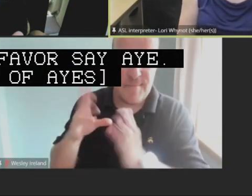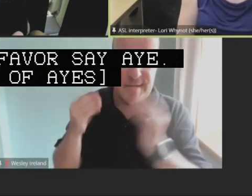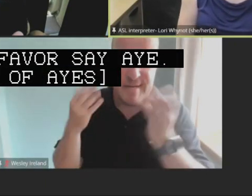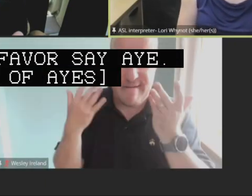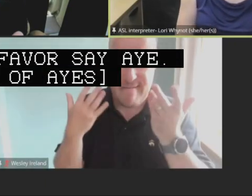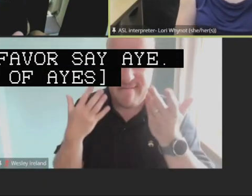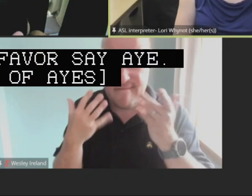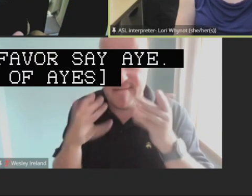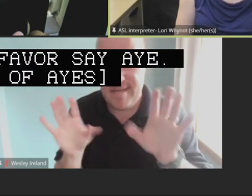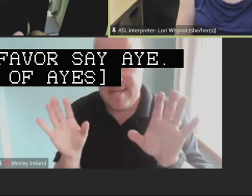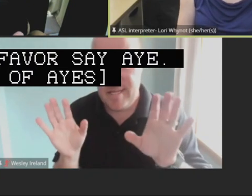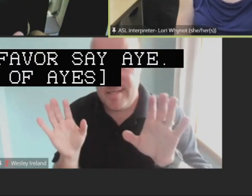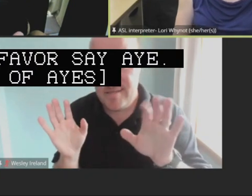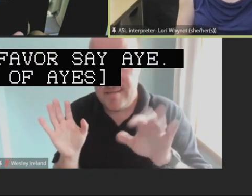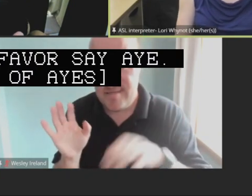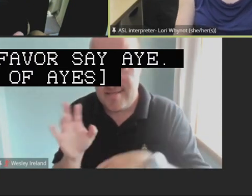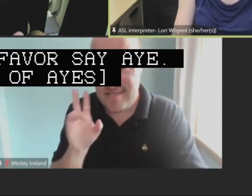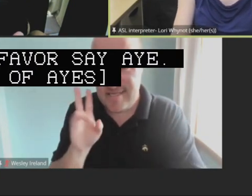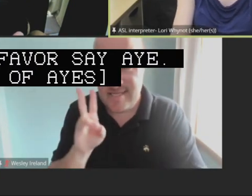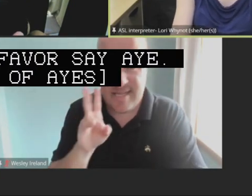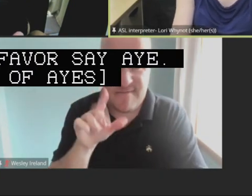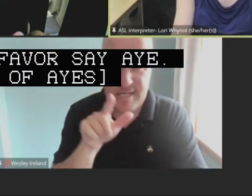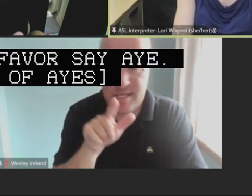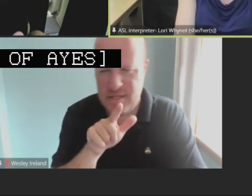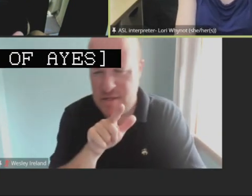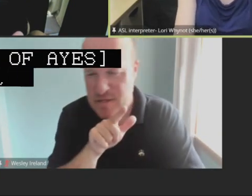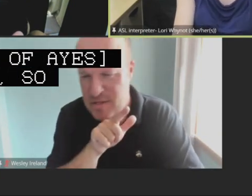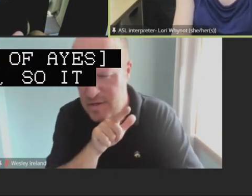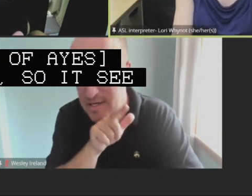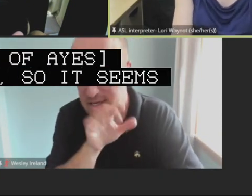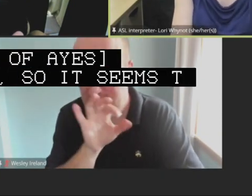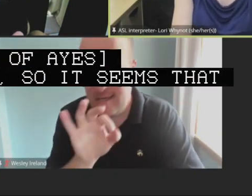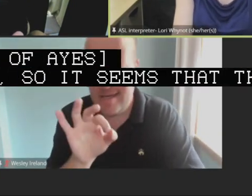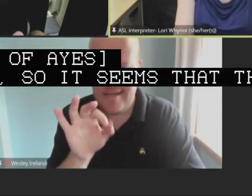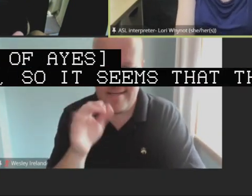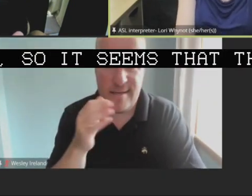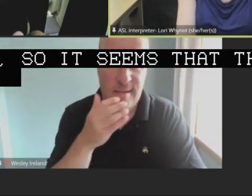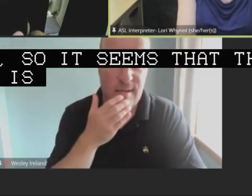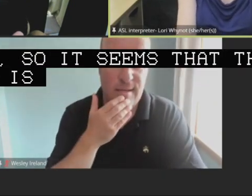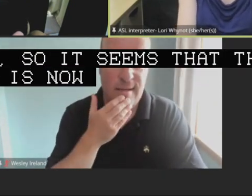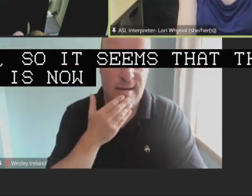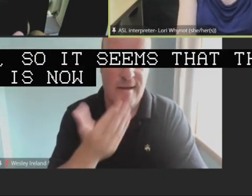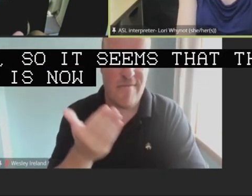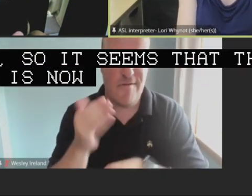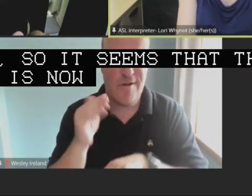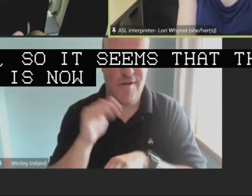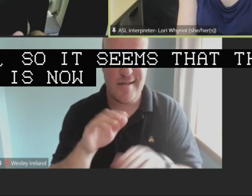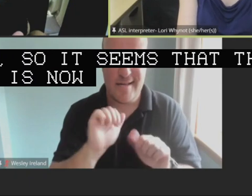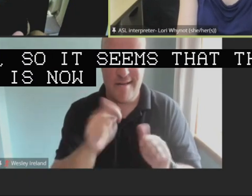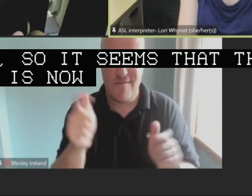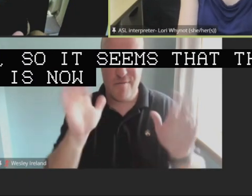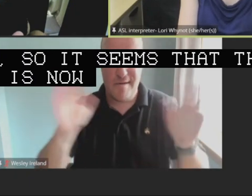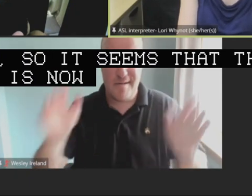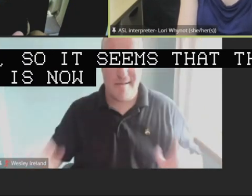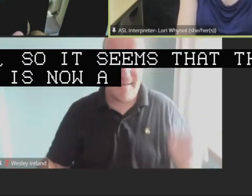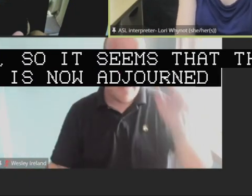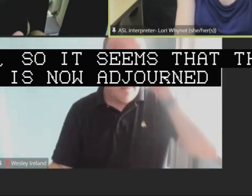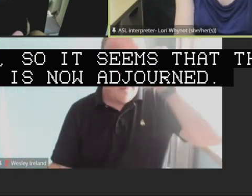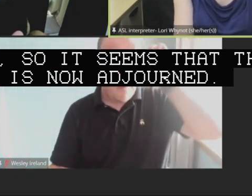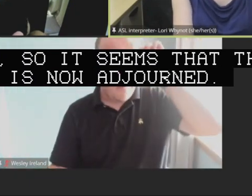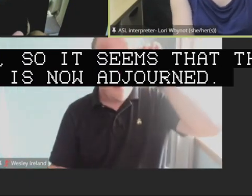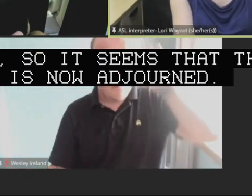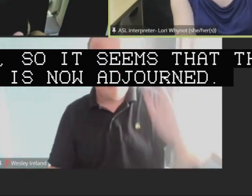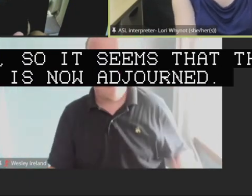Okay, so it seems that the meeting is now adjourned. It's adjourning at 7:29. Thank you